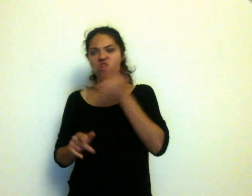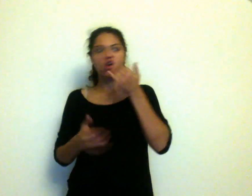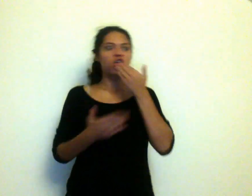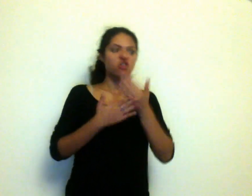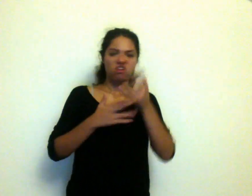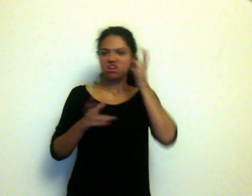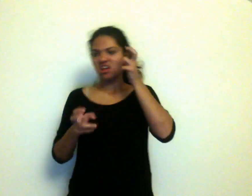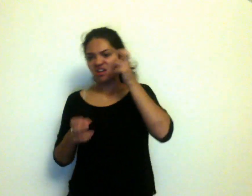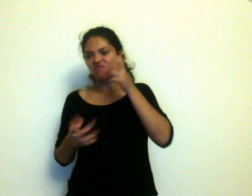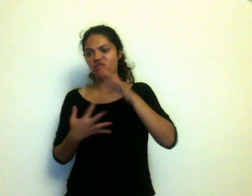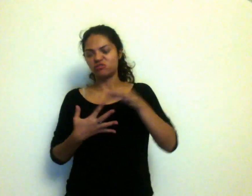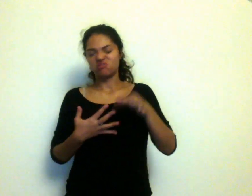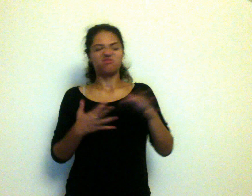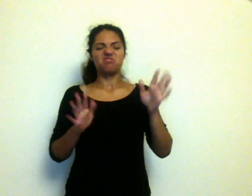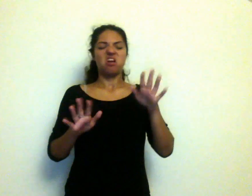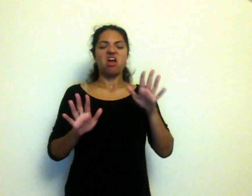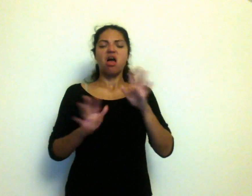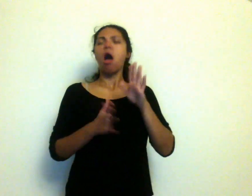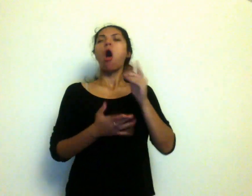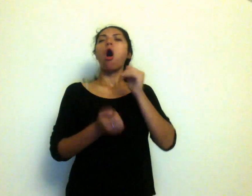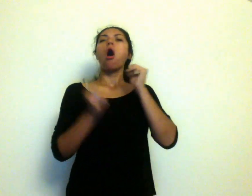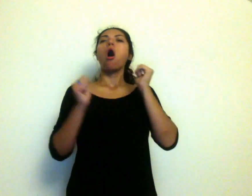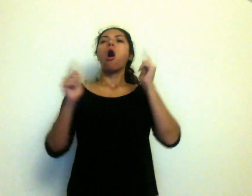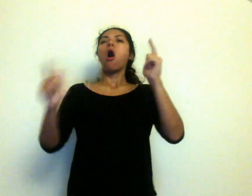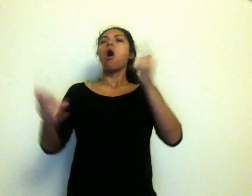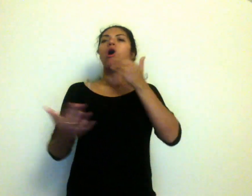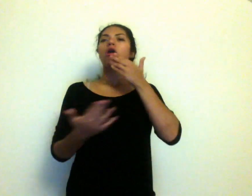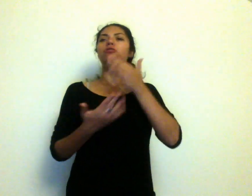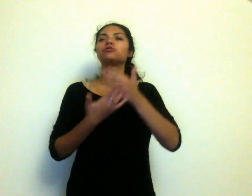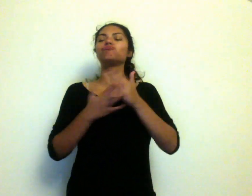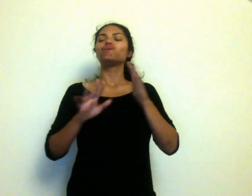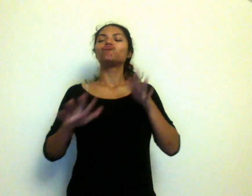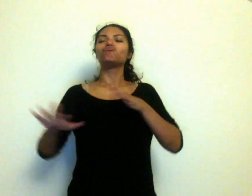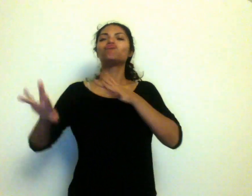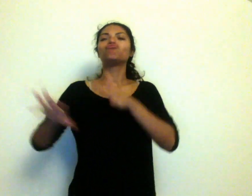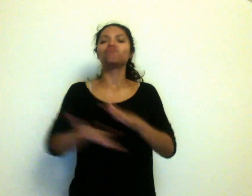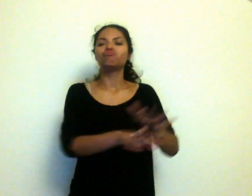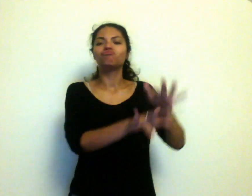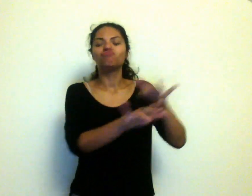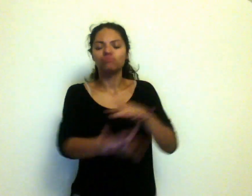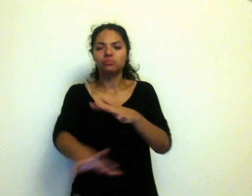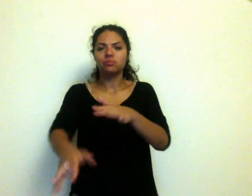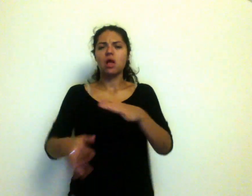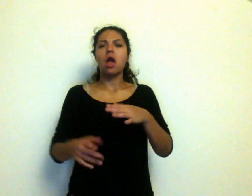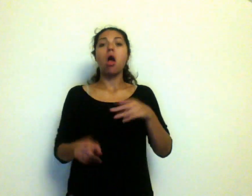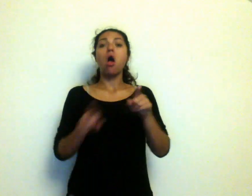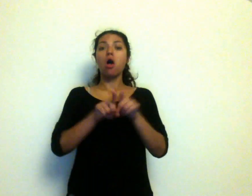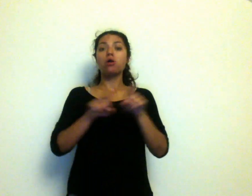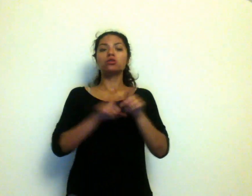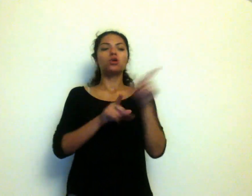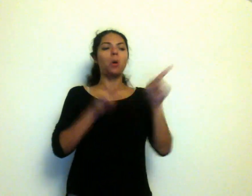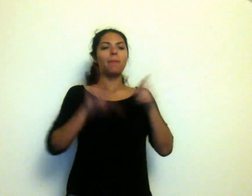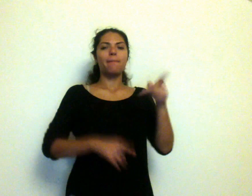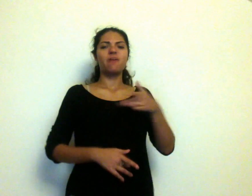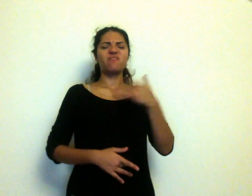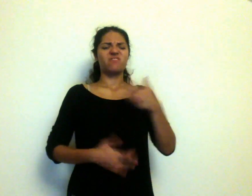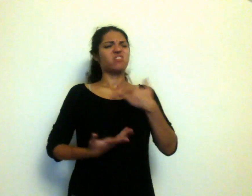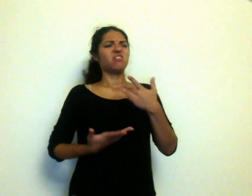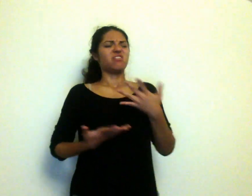And then he says this, and it is especially appealing to those who are troubled by a sense of incompetence before the impersonal institutions